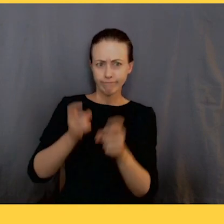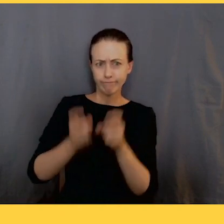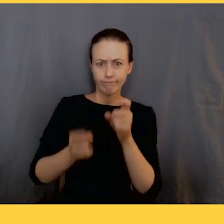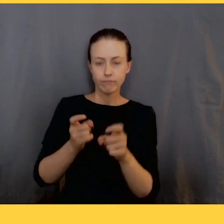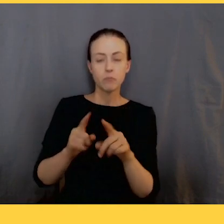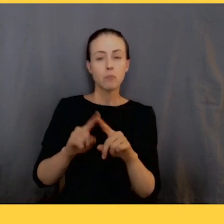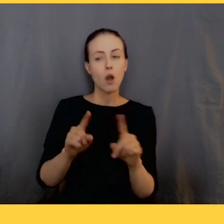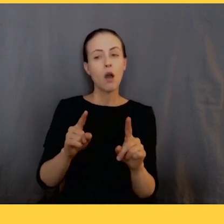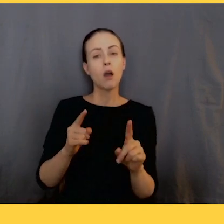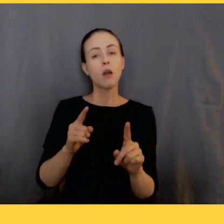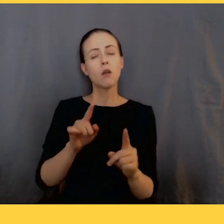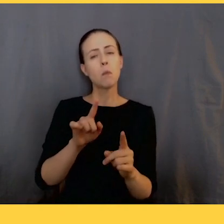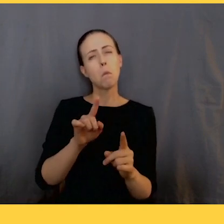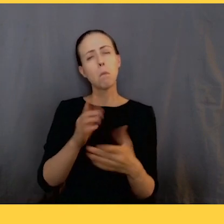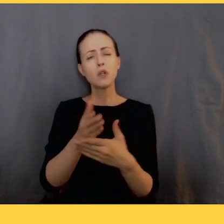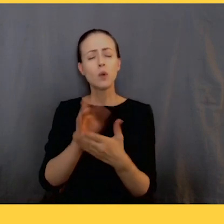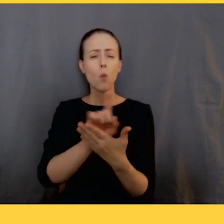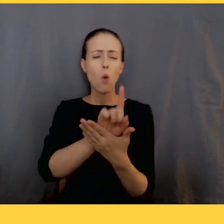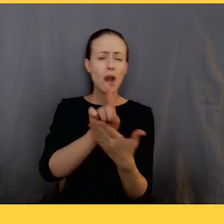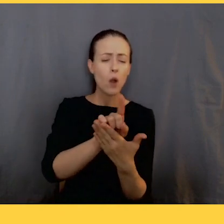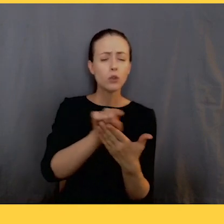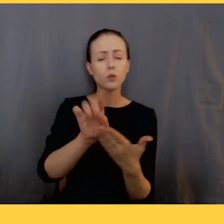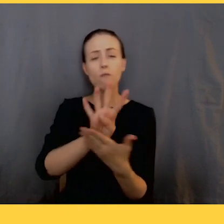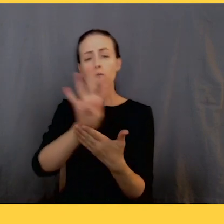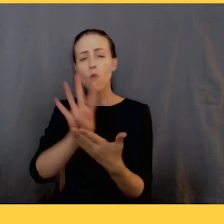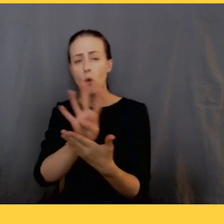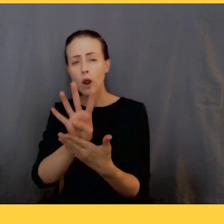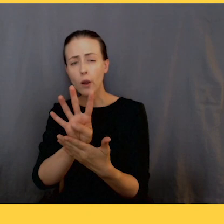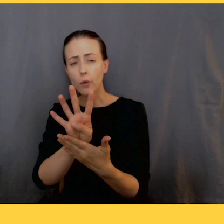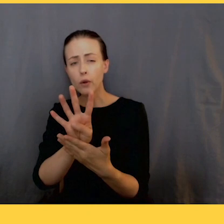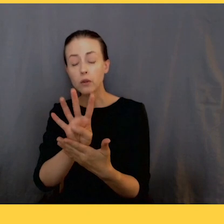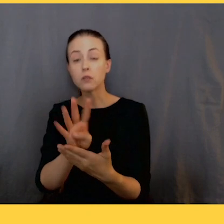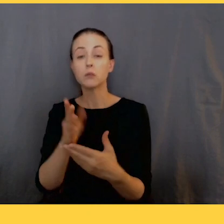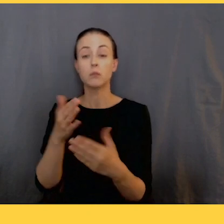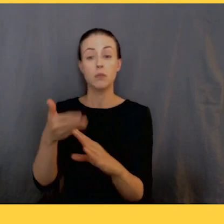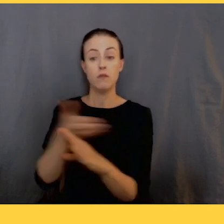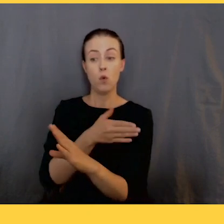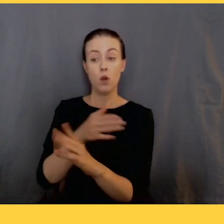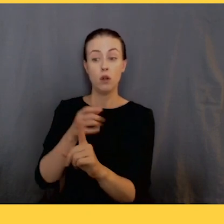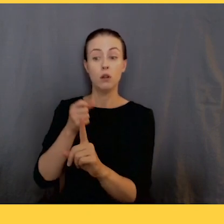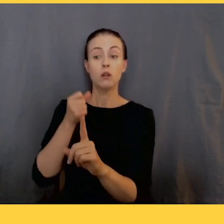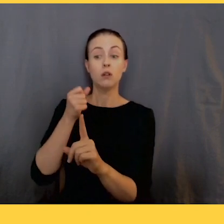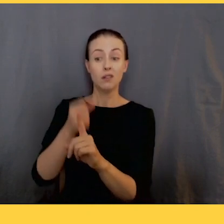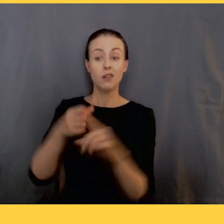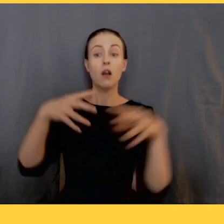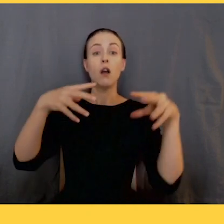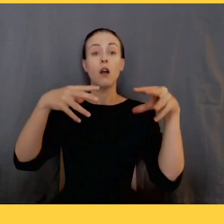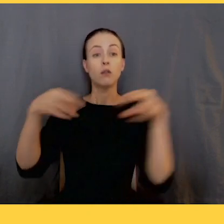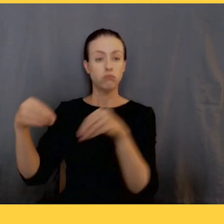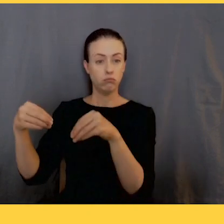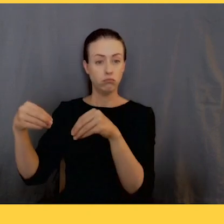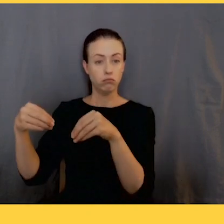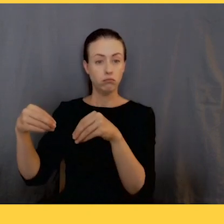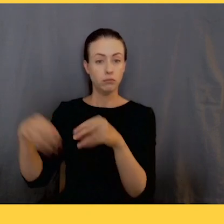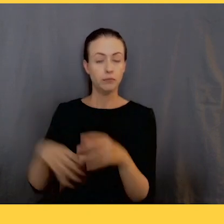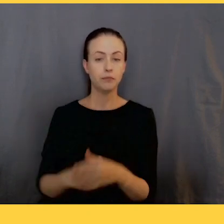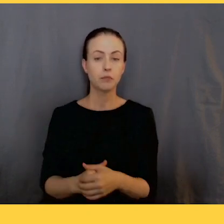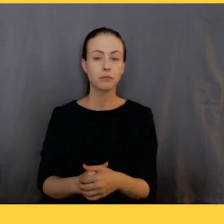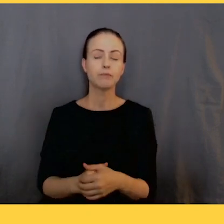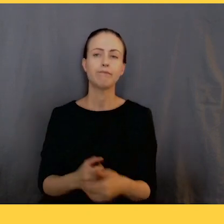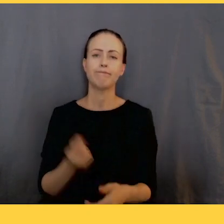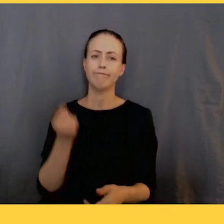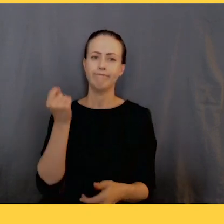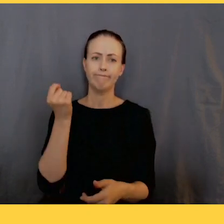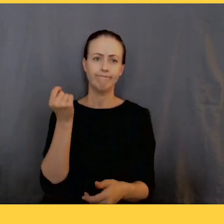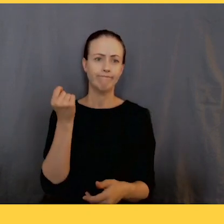customer at the 1 to 4 hour window in advance of the actual de-energization. Now, given